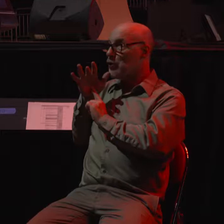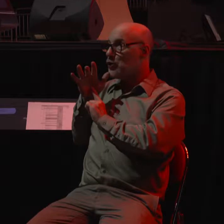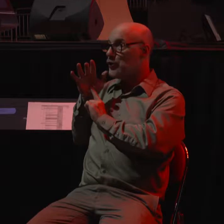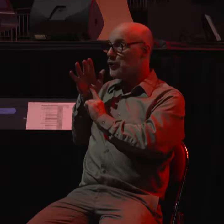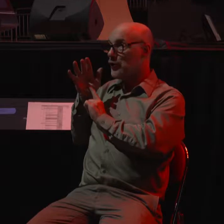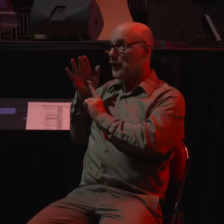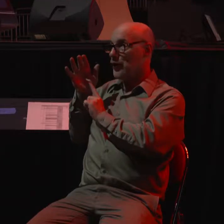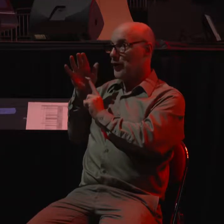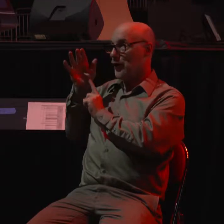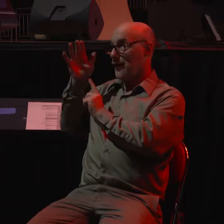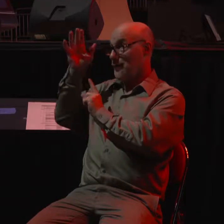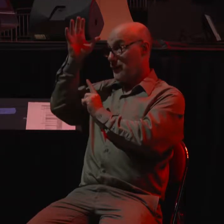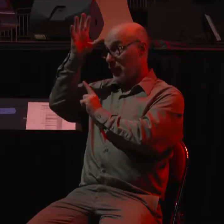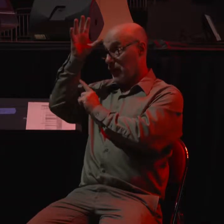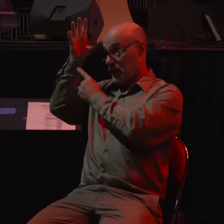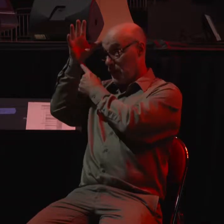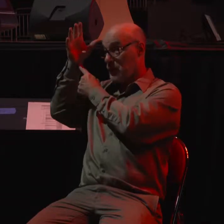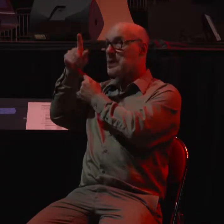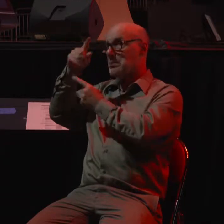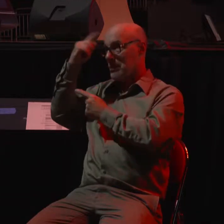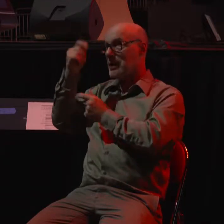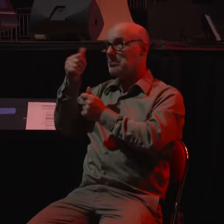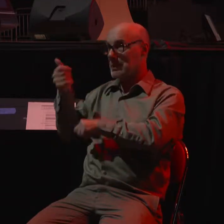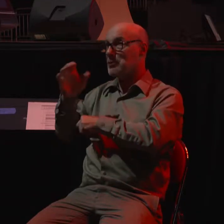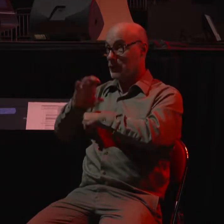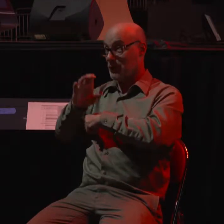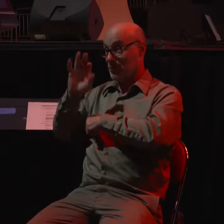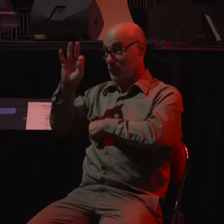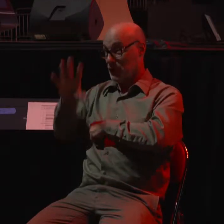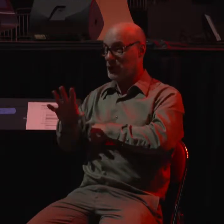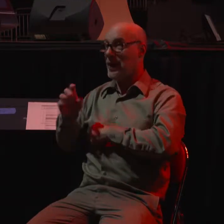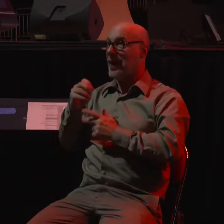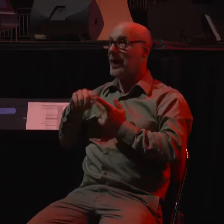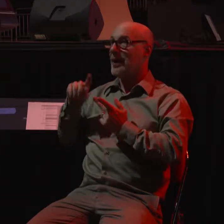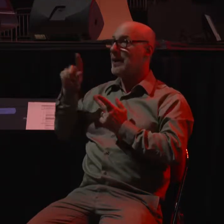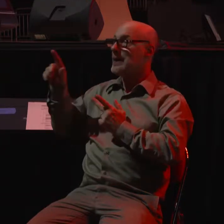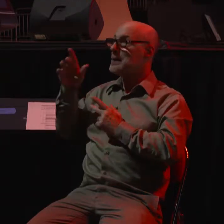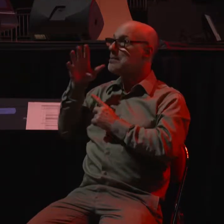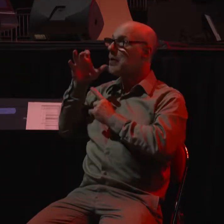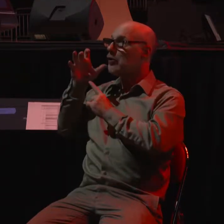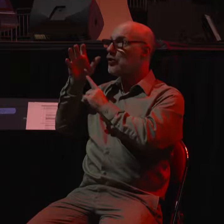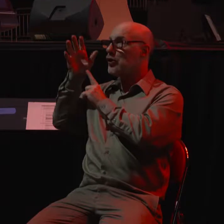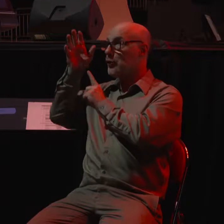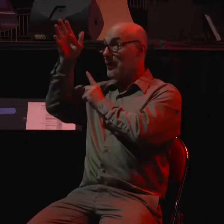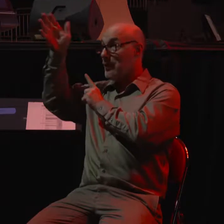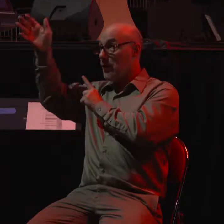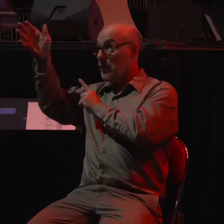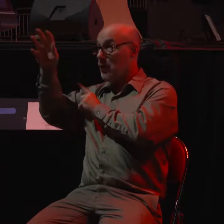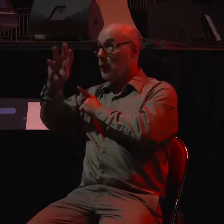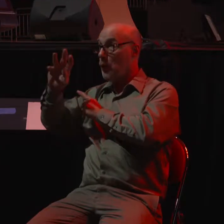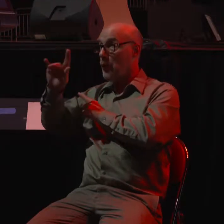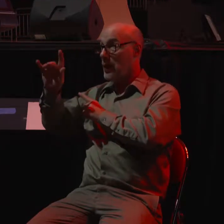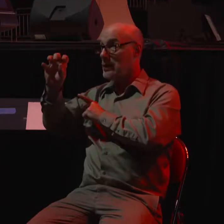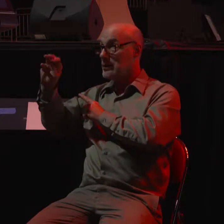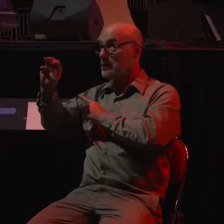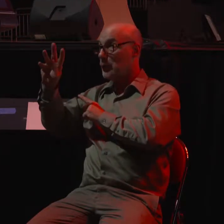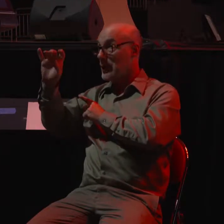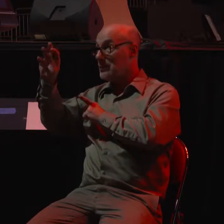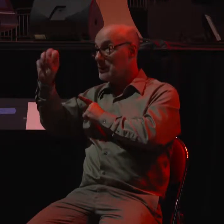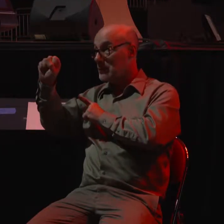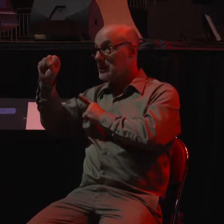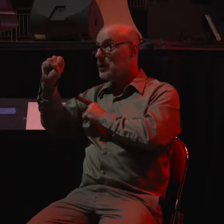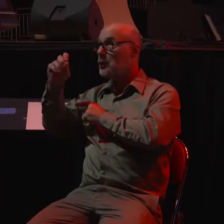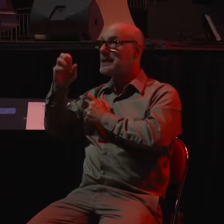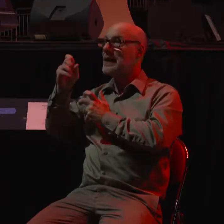Williams, was also a Black Baptist preacher. And his maternal great-grandfather, a man named Willis Williams, was a slave